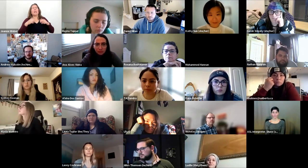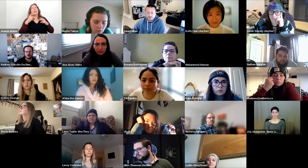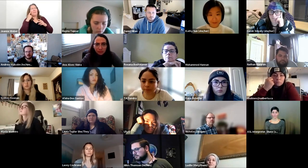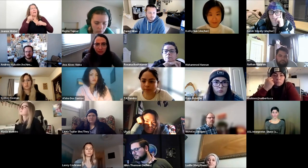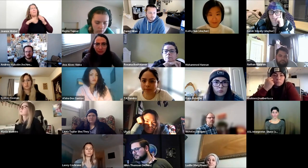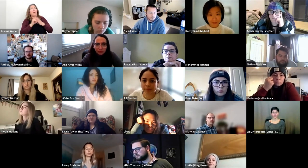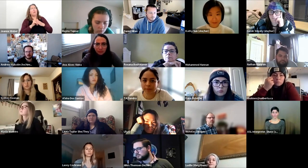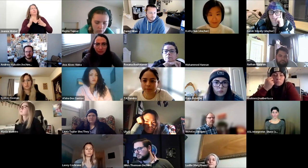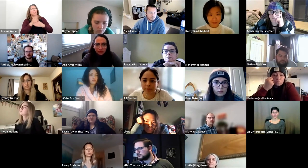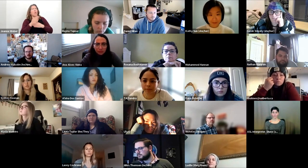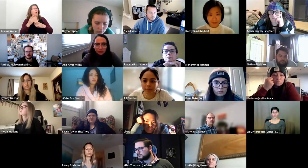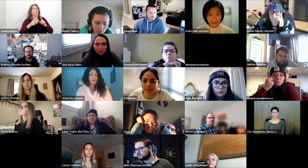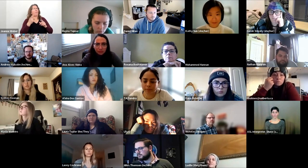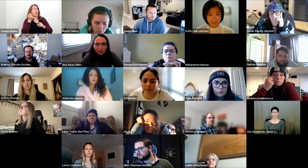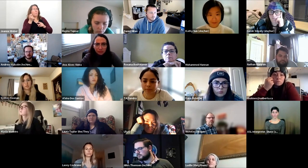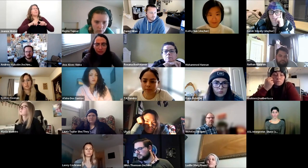Okay.